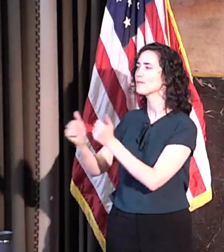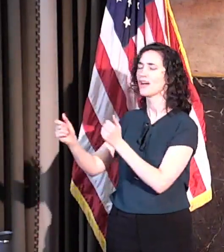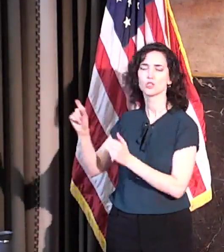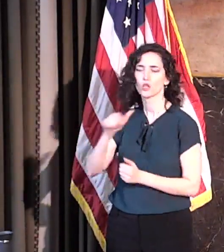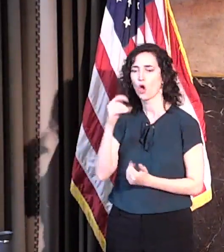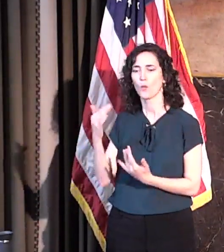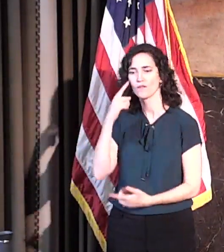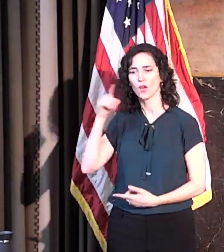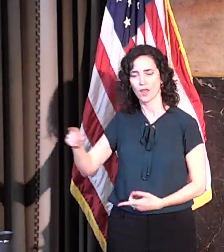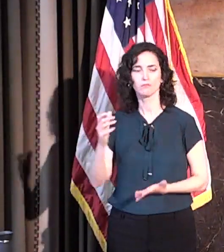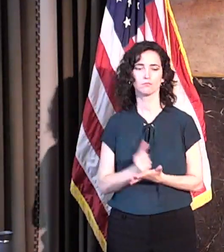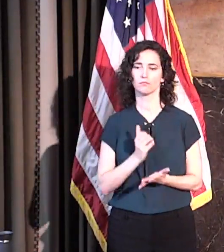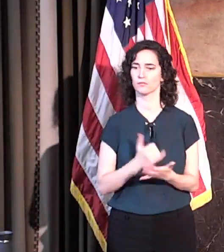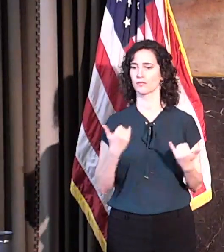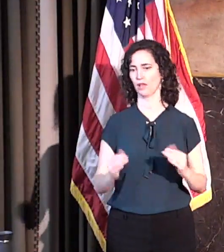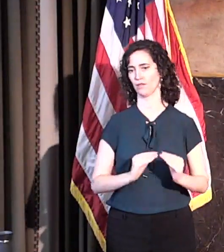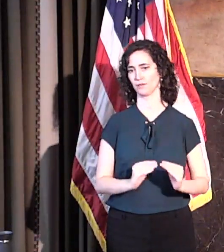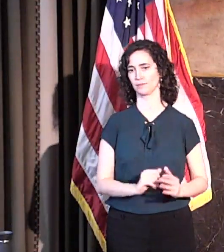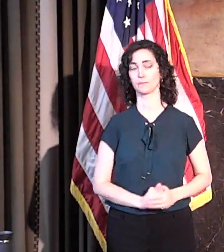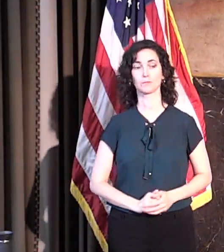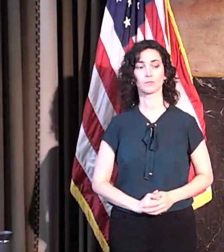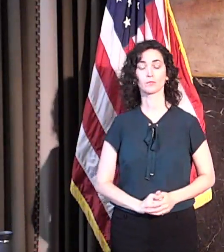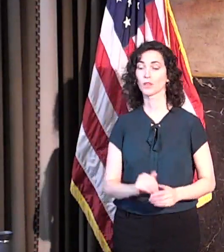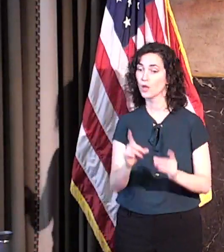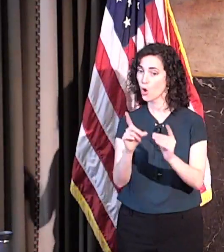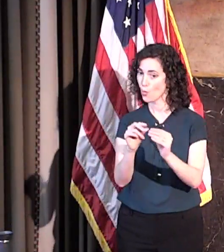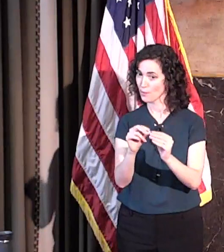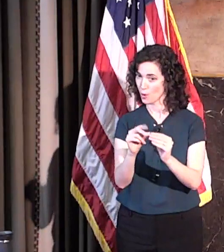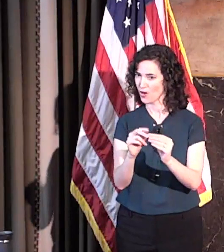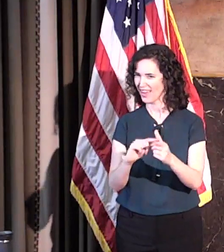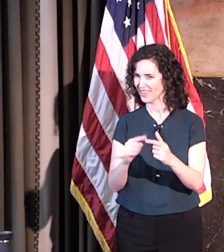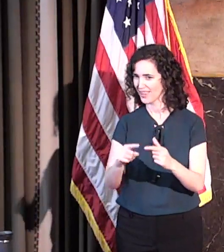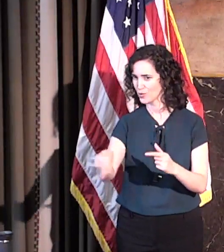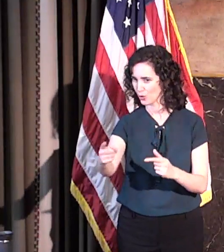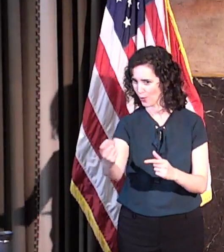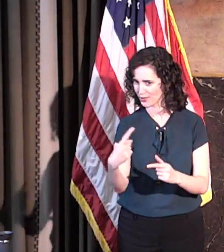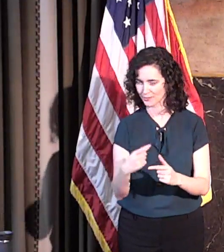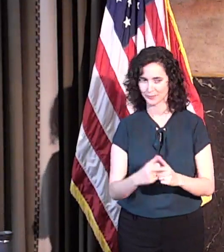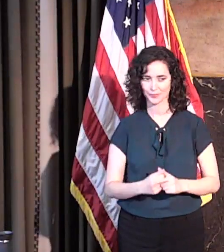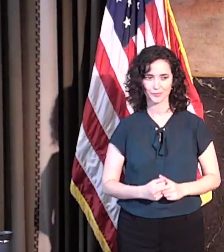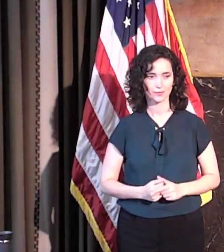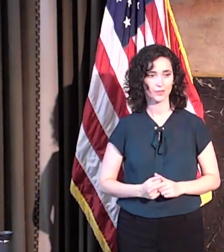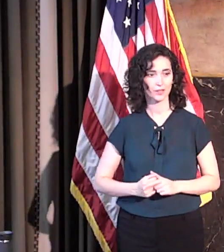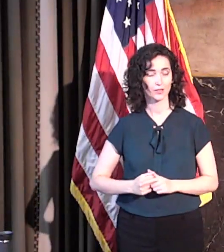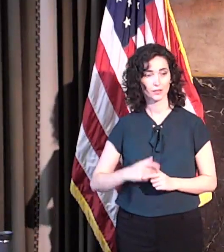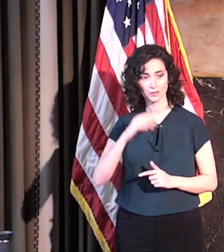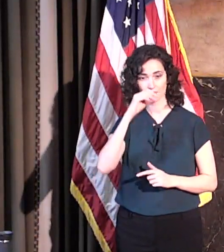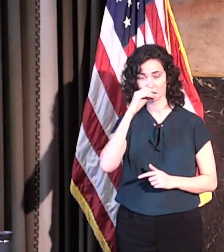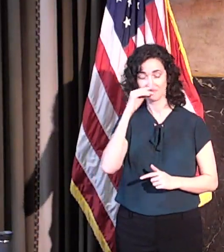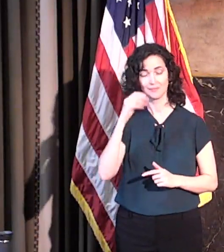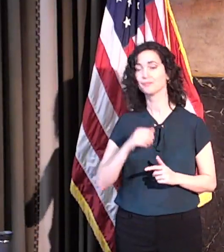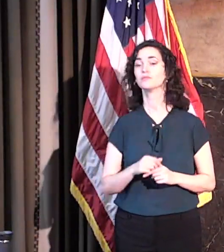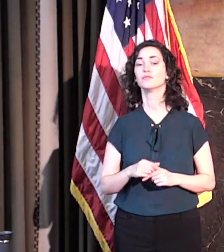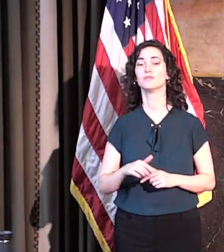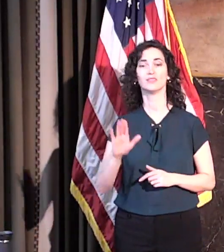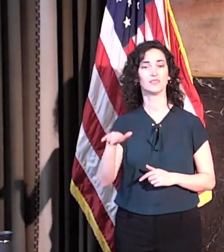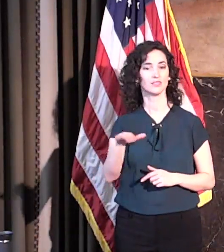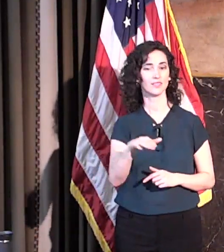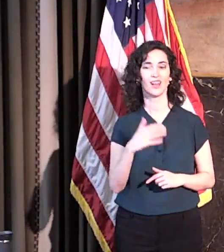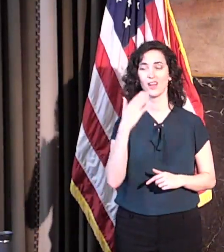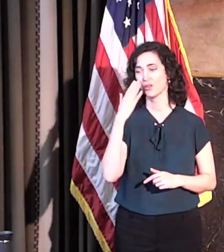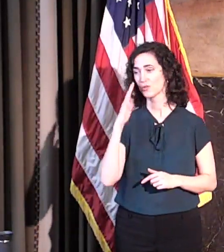One more thing before I go into questions. I don't have to tell you all and people across the state that COVID has made